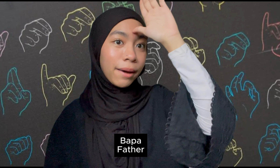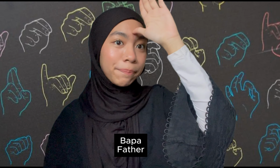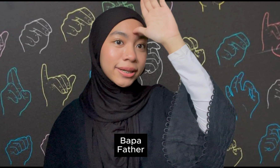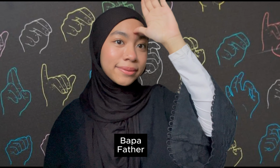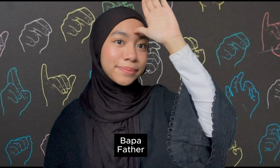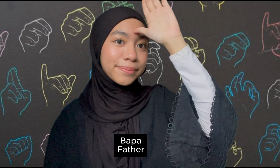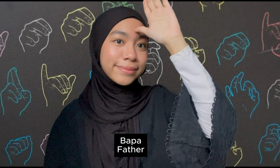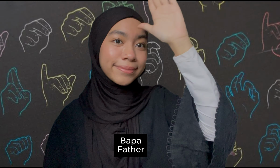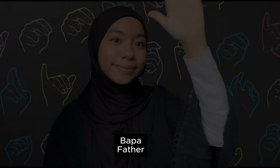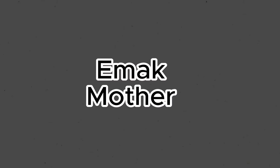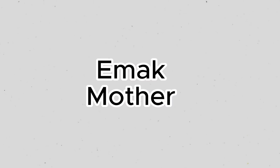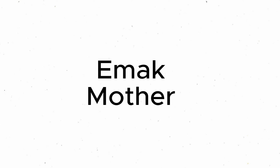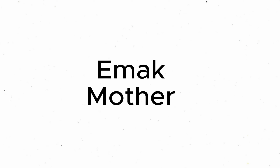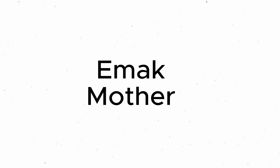Bapa.